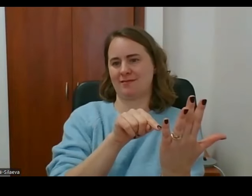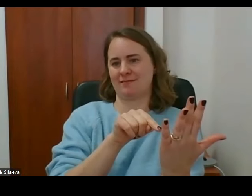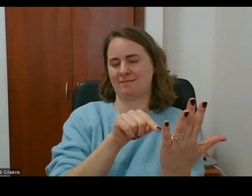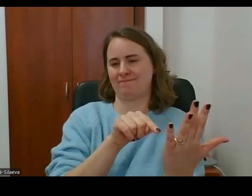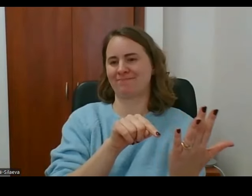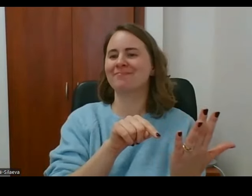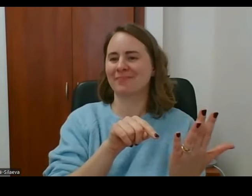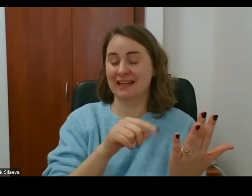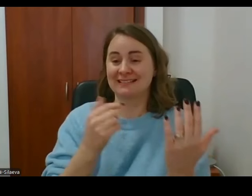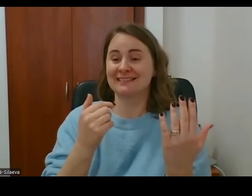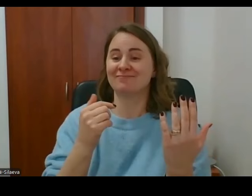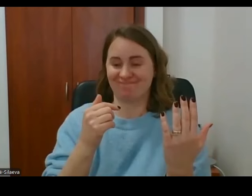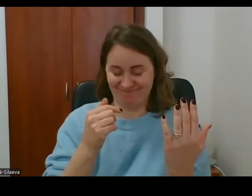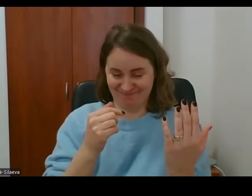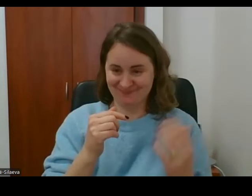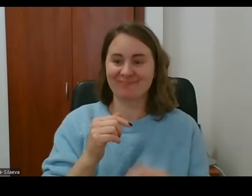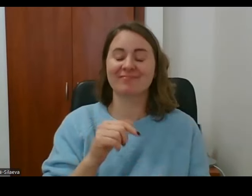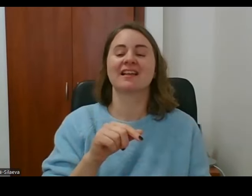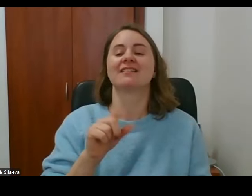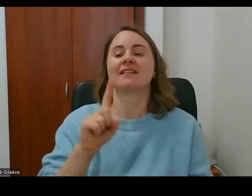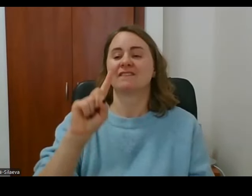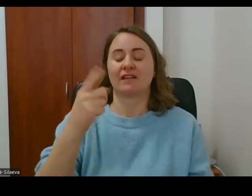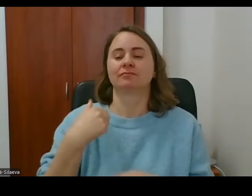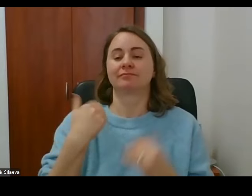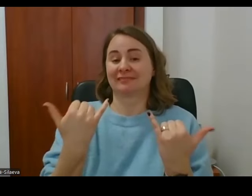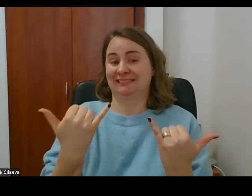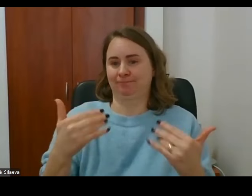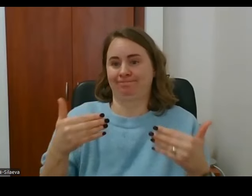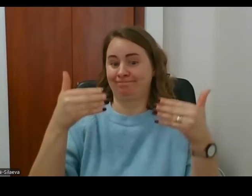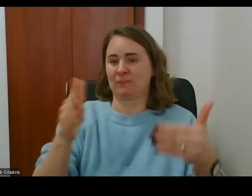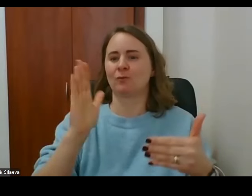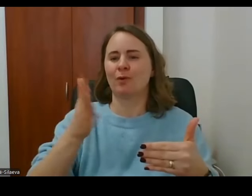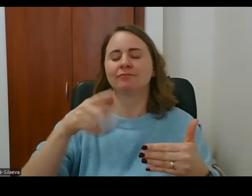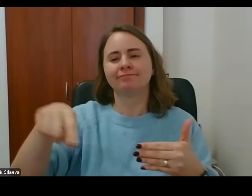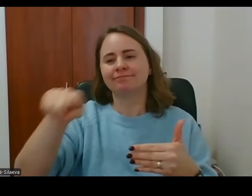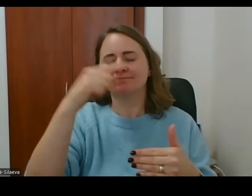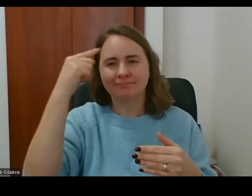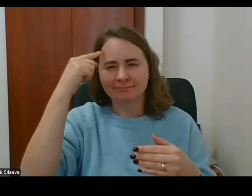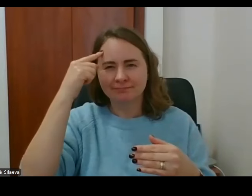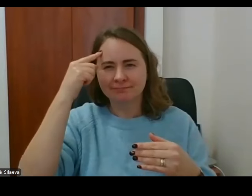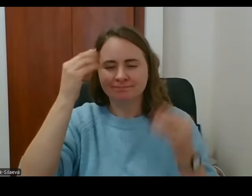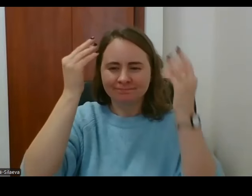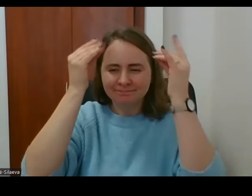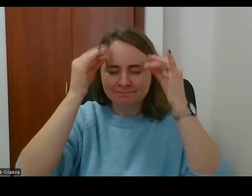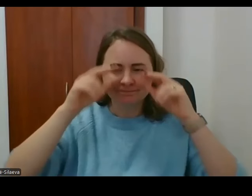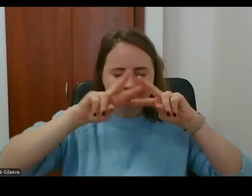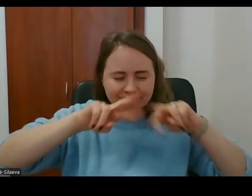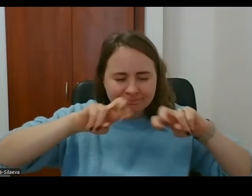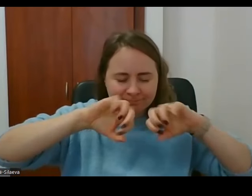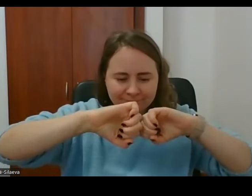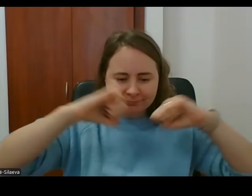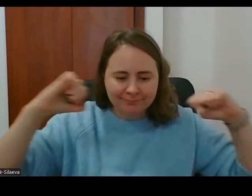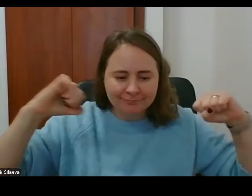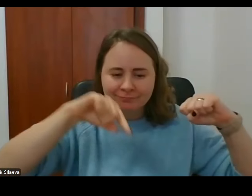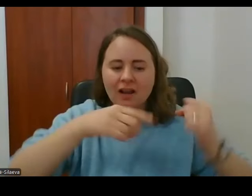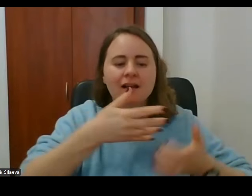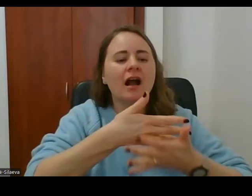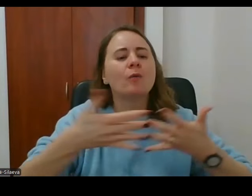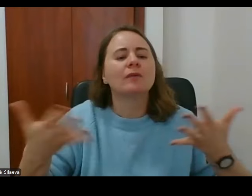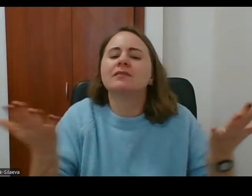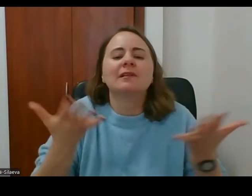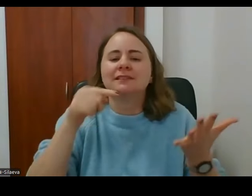And usually all the answers you say, they say it's because of deafness, but that is not like that. And I want you now to